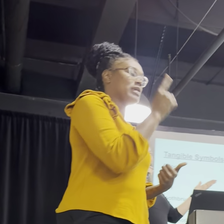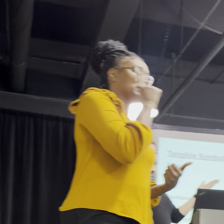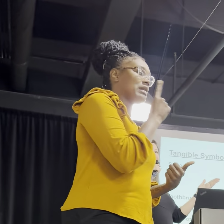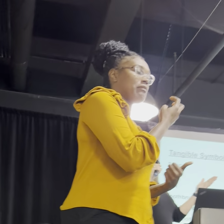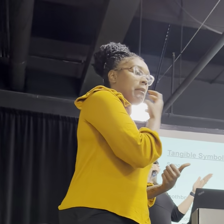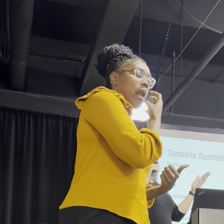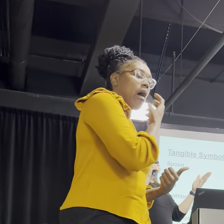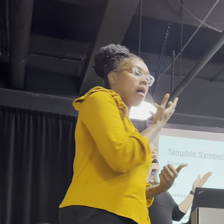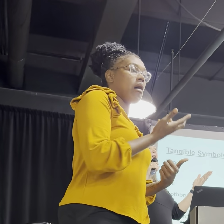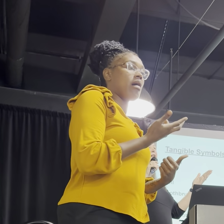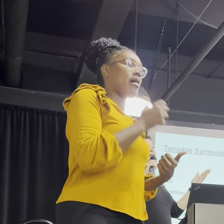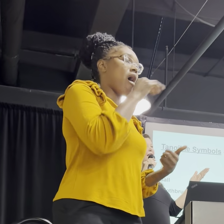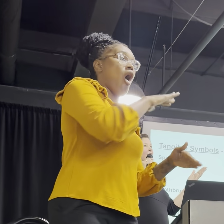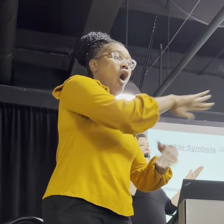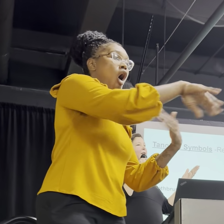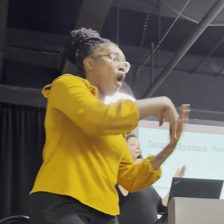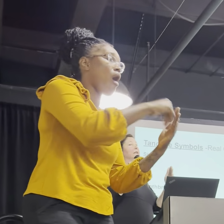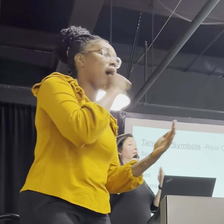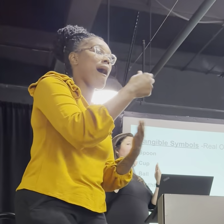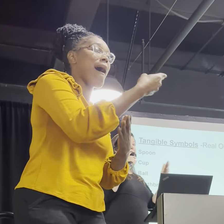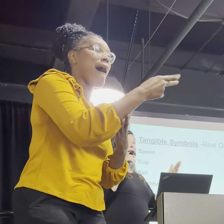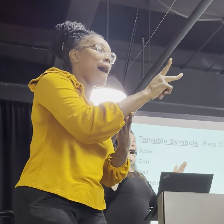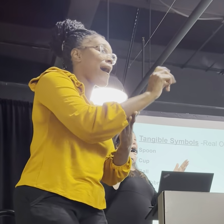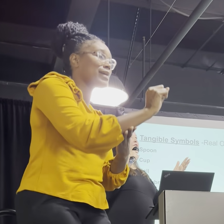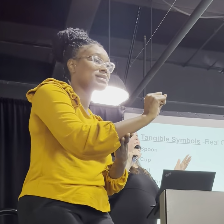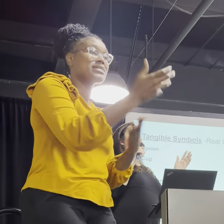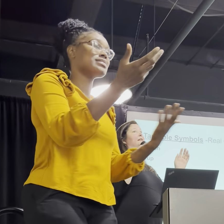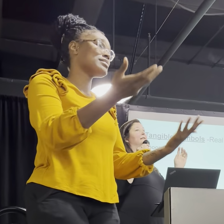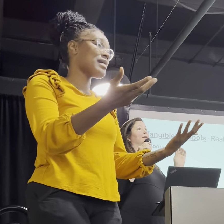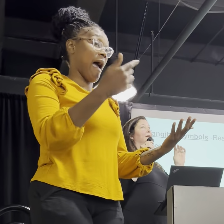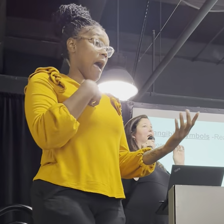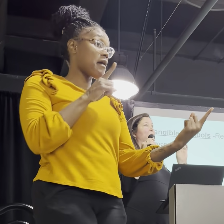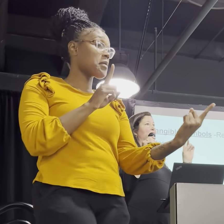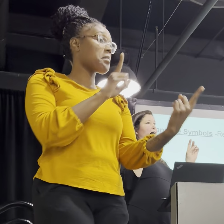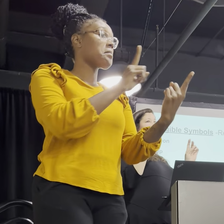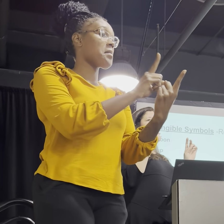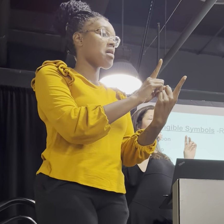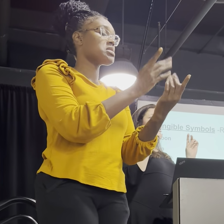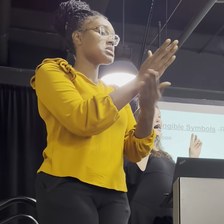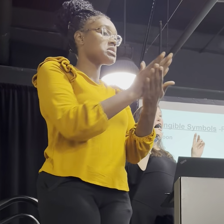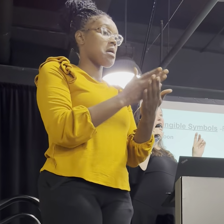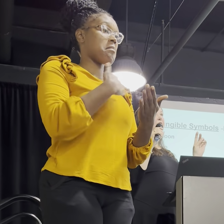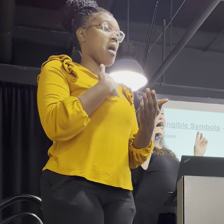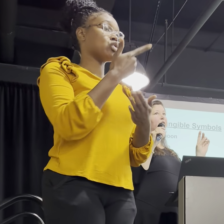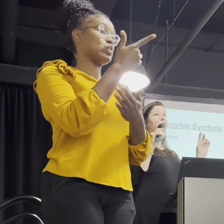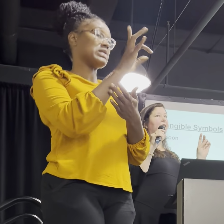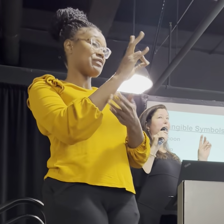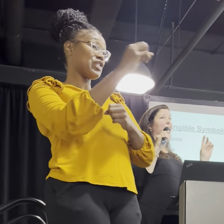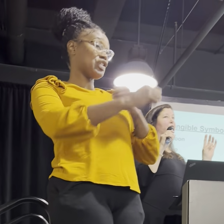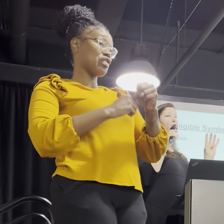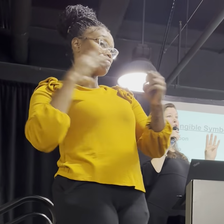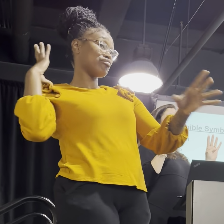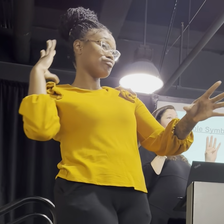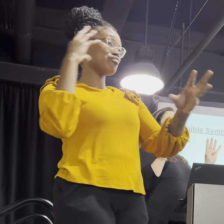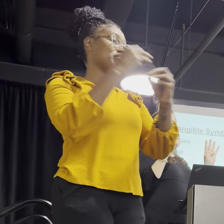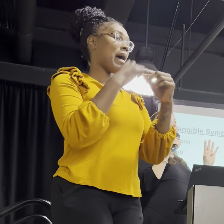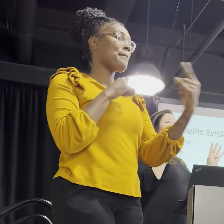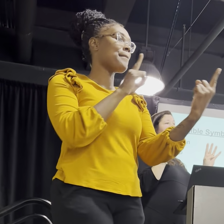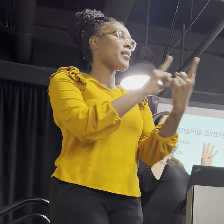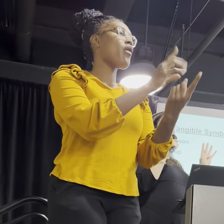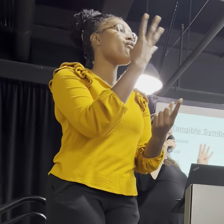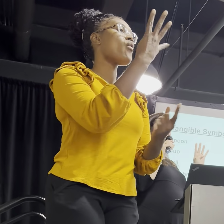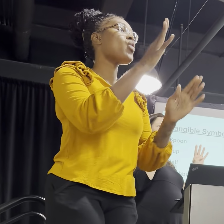because they're not all Helen Keller. I've met, in my 27-year career, I've met 4